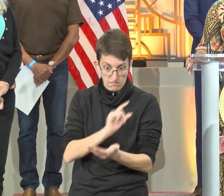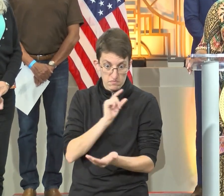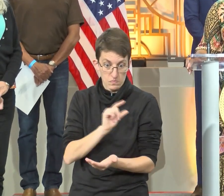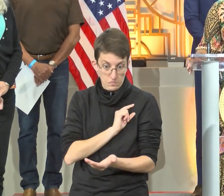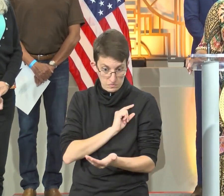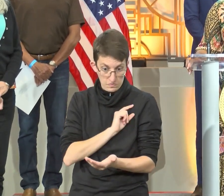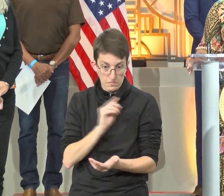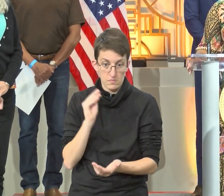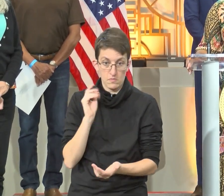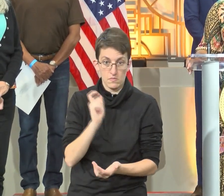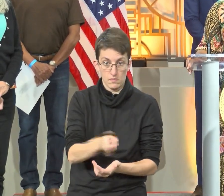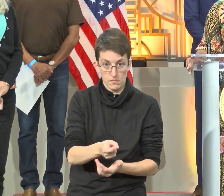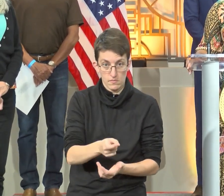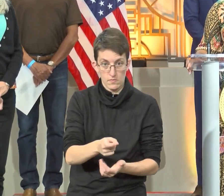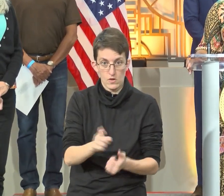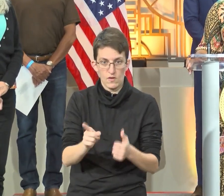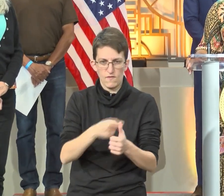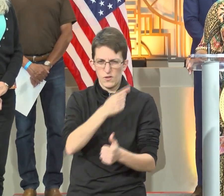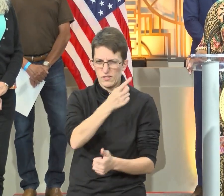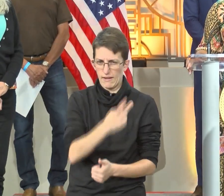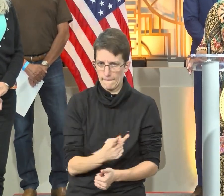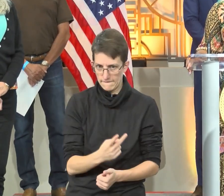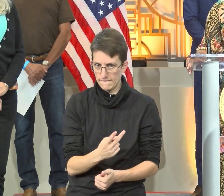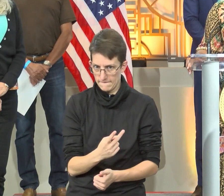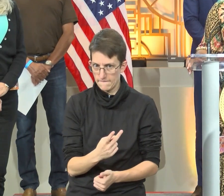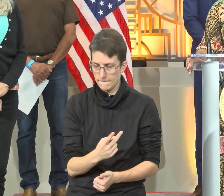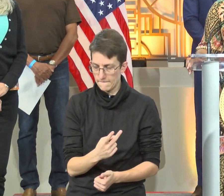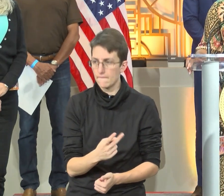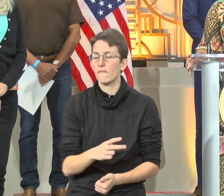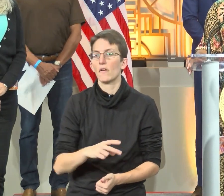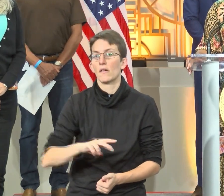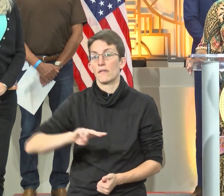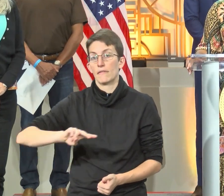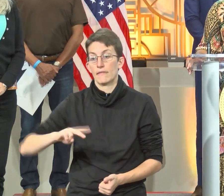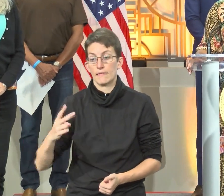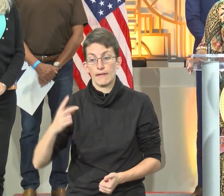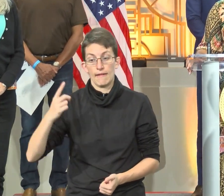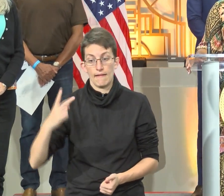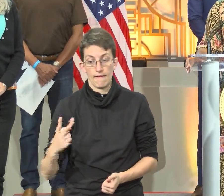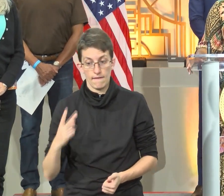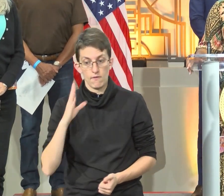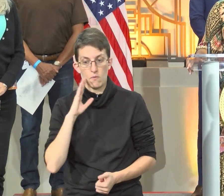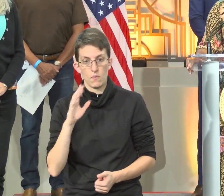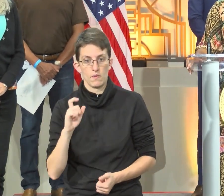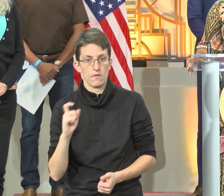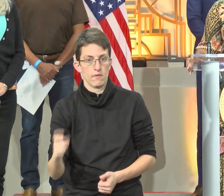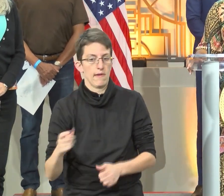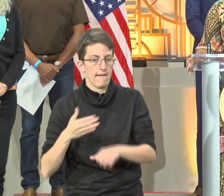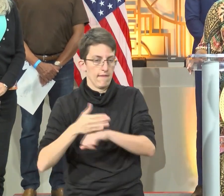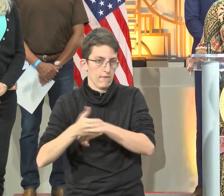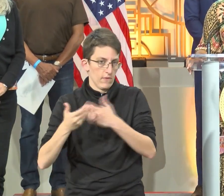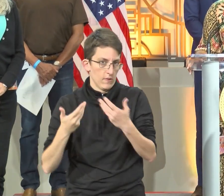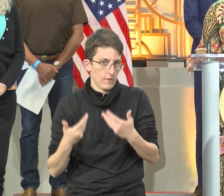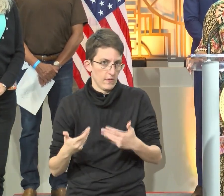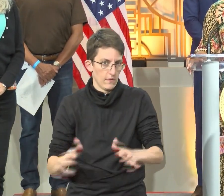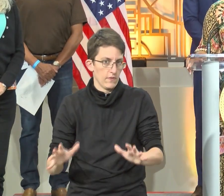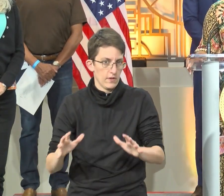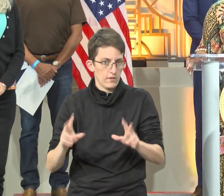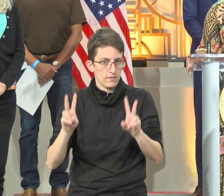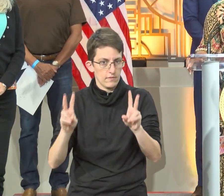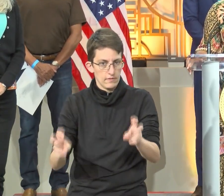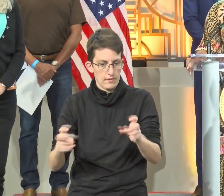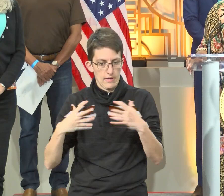they'll receive the first half of the funds that have been designated for them. The second half will be distributed after they've completed a recovery